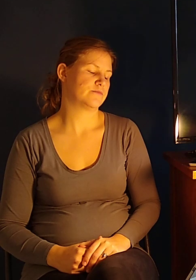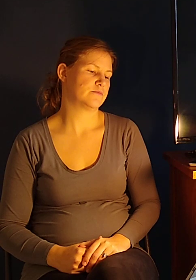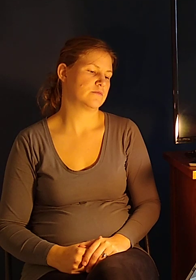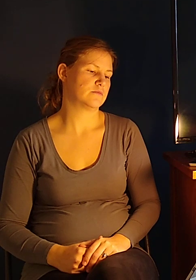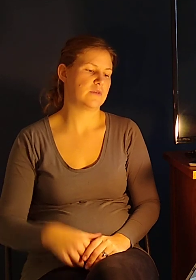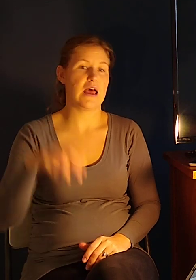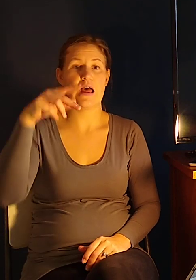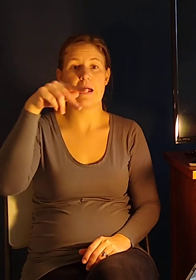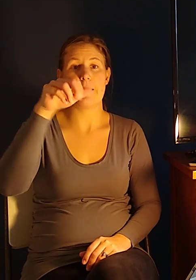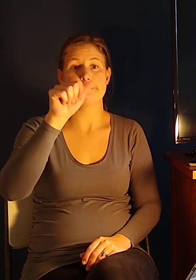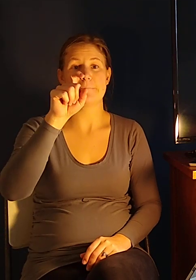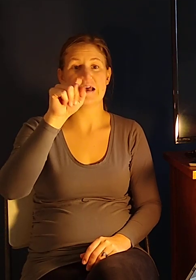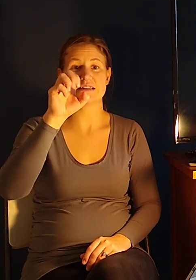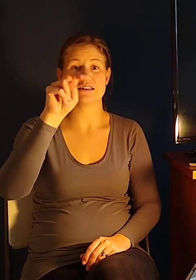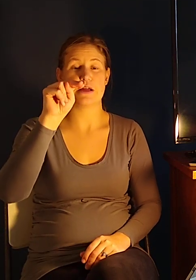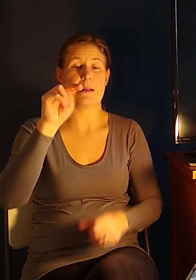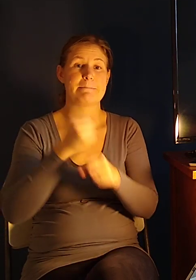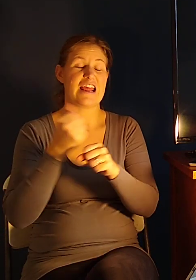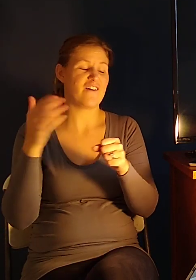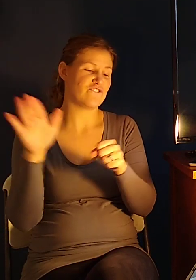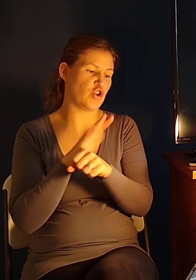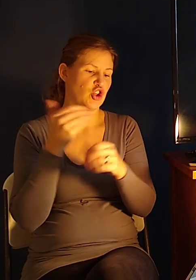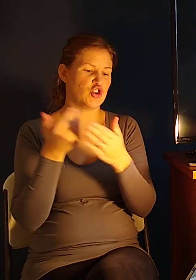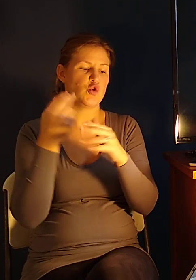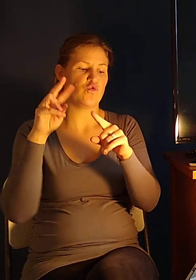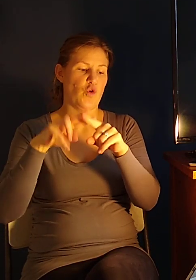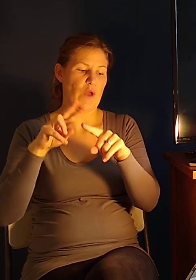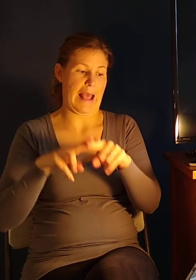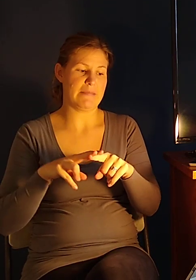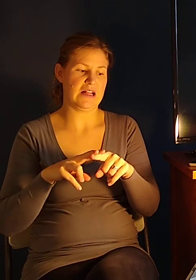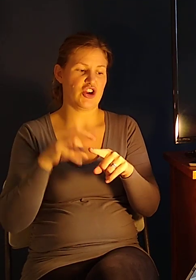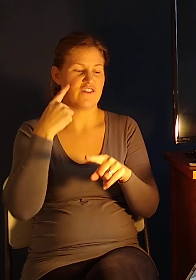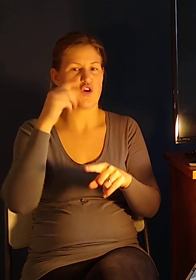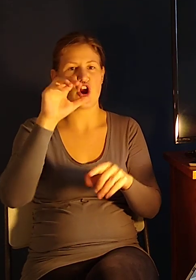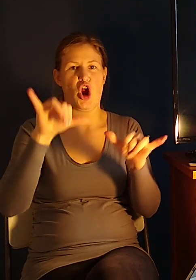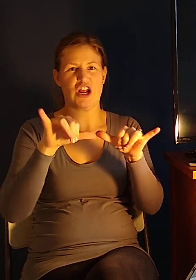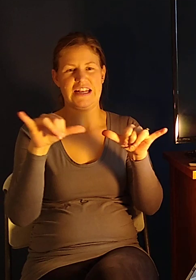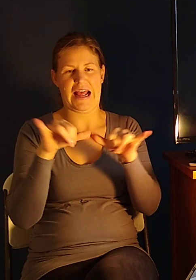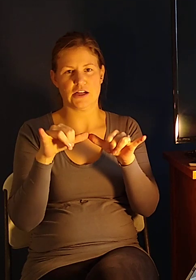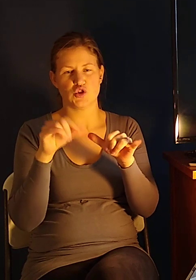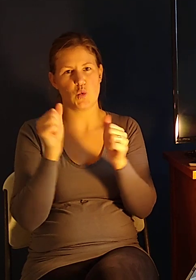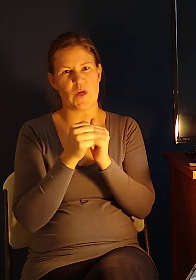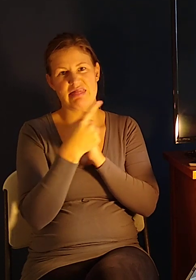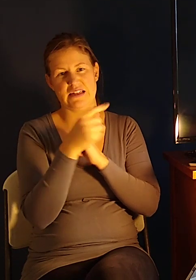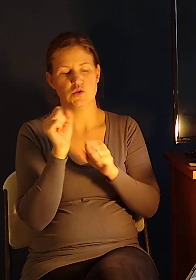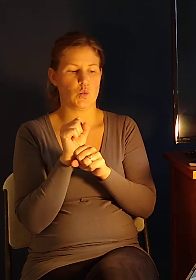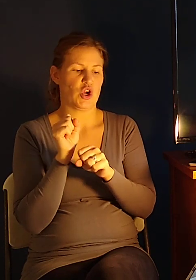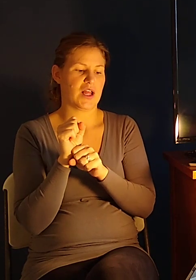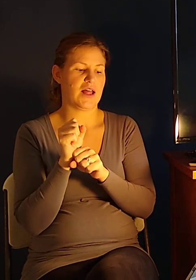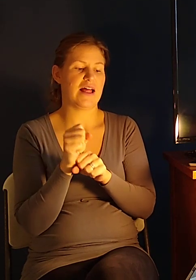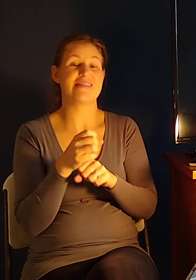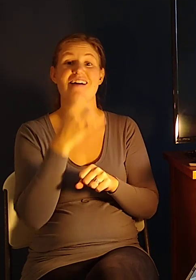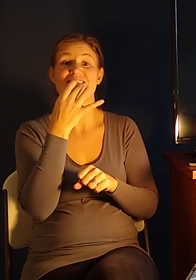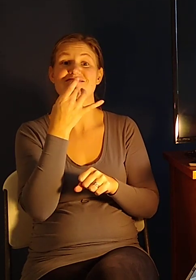Paxton created a whole new architectural vocabulary in this work. The light, decorative quality